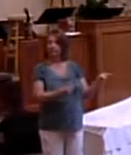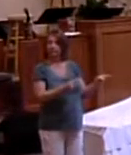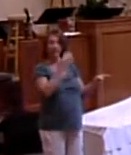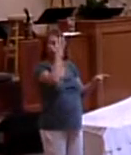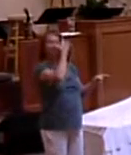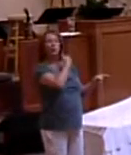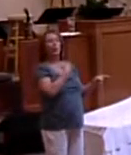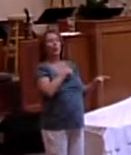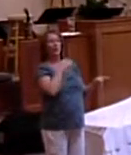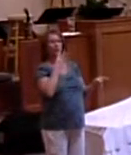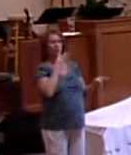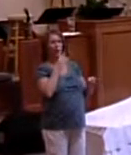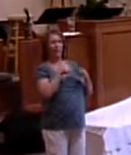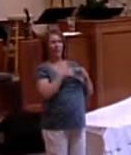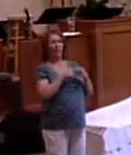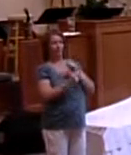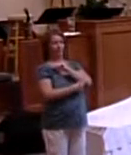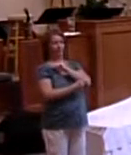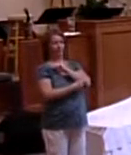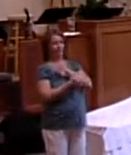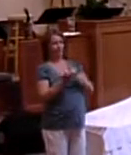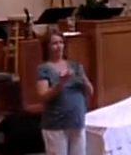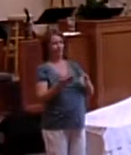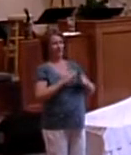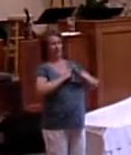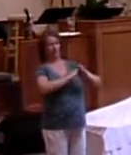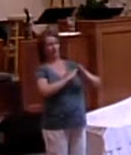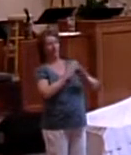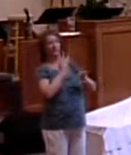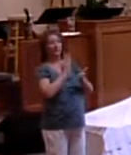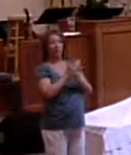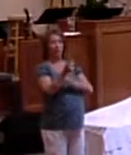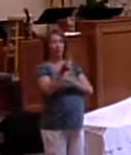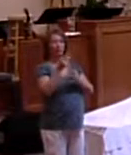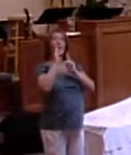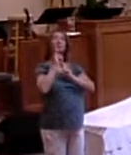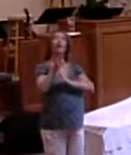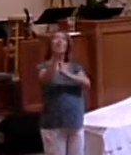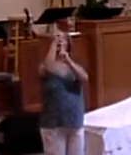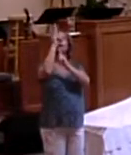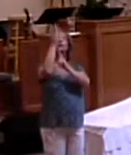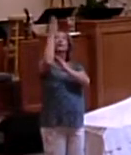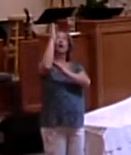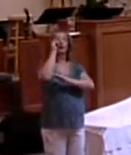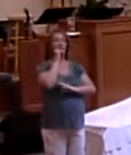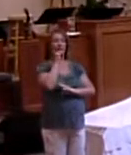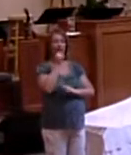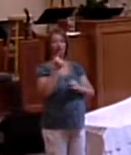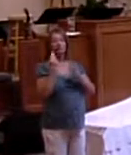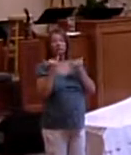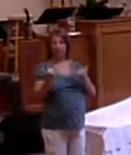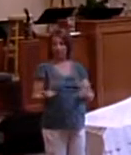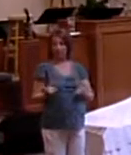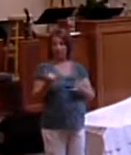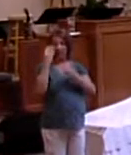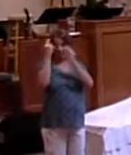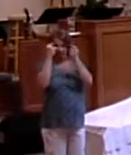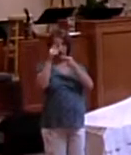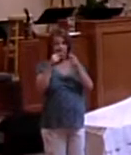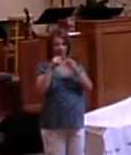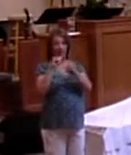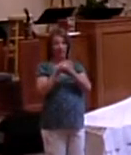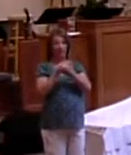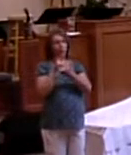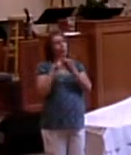What are the things that are keeping you from honoring God each and every day? Today I want you to think about what's keeping you